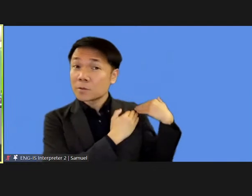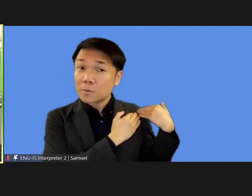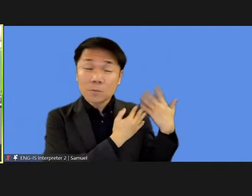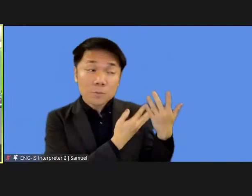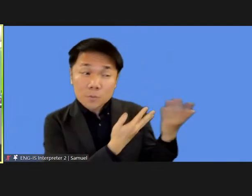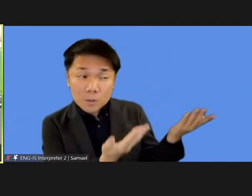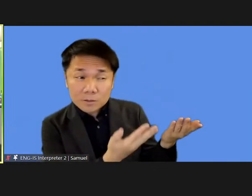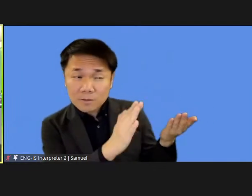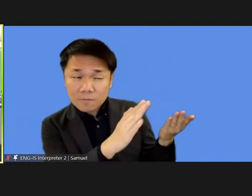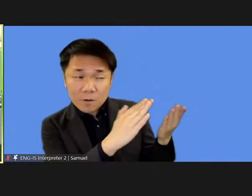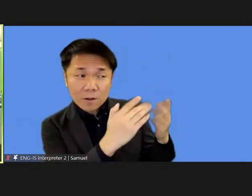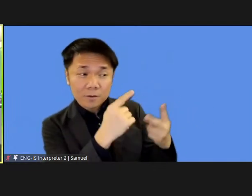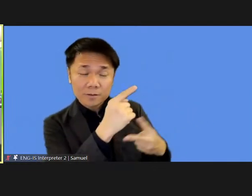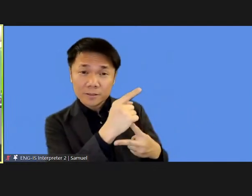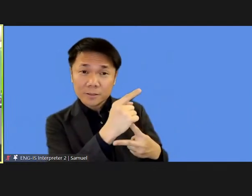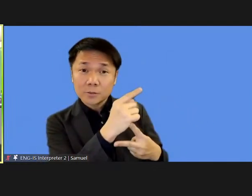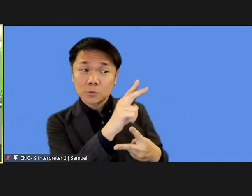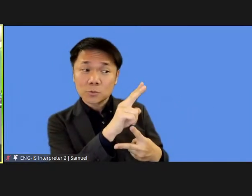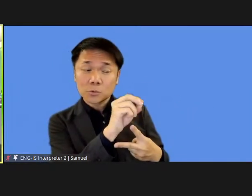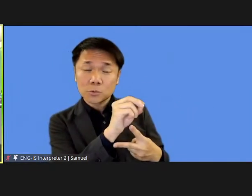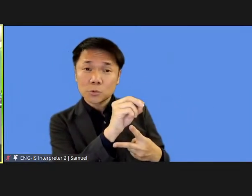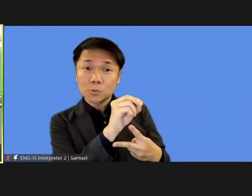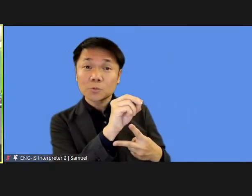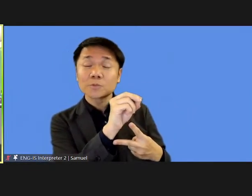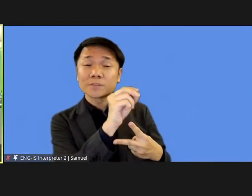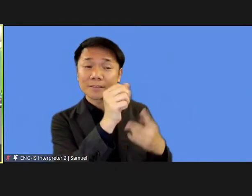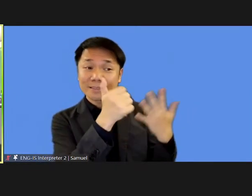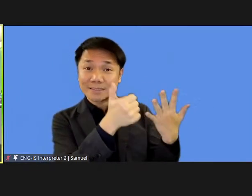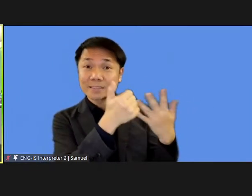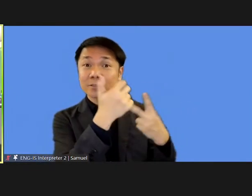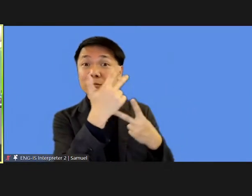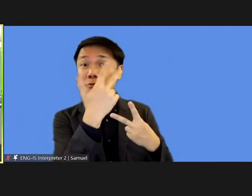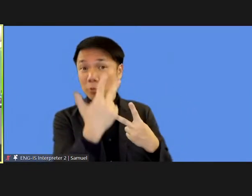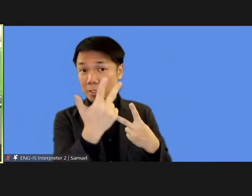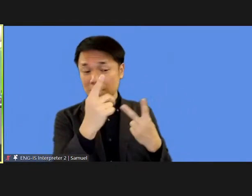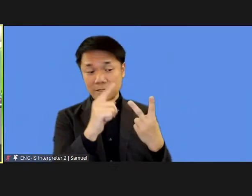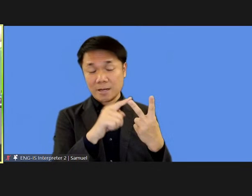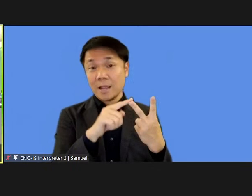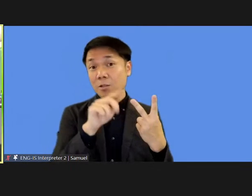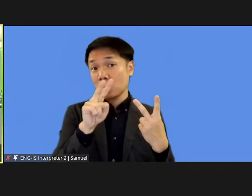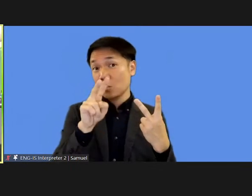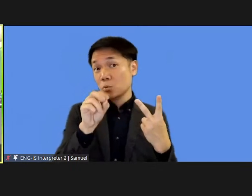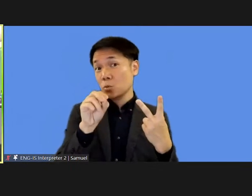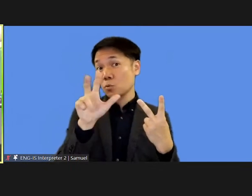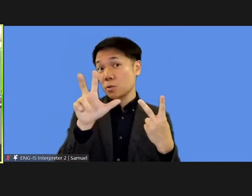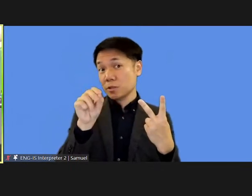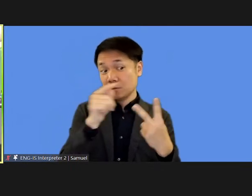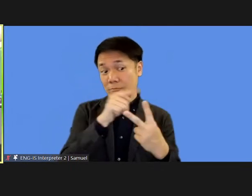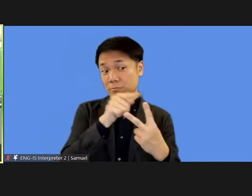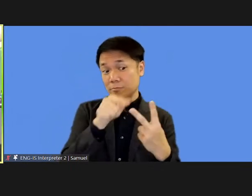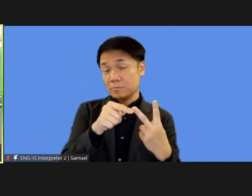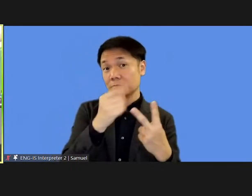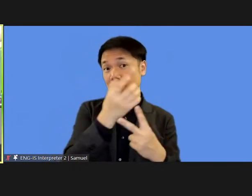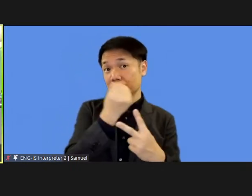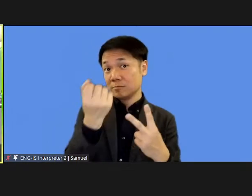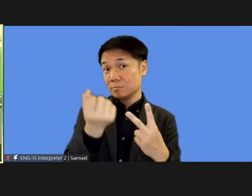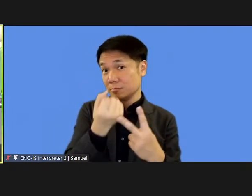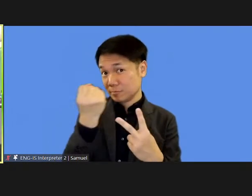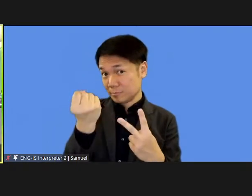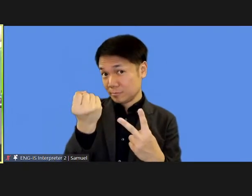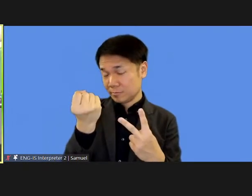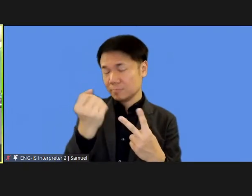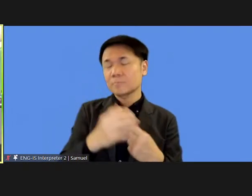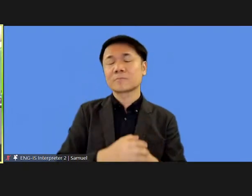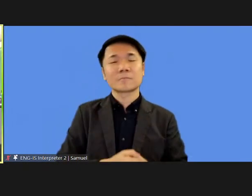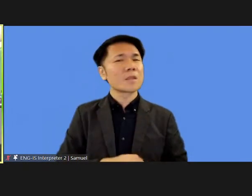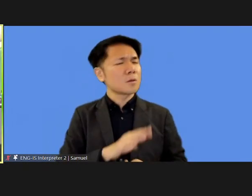We talk about Agenda 2063 and Agenda 2030. The question is, what are some of local level policy